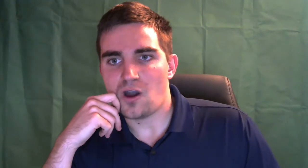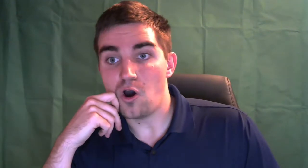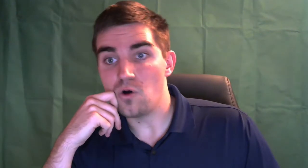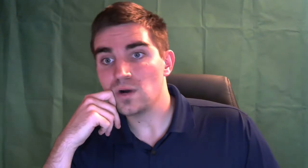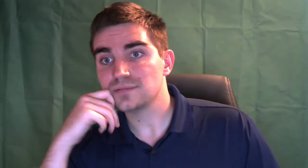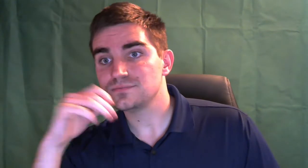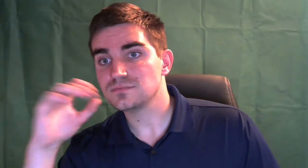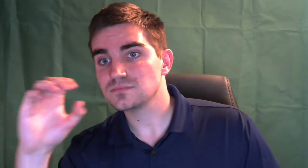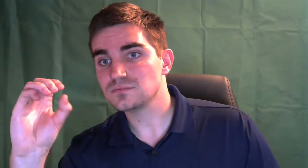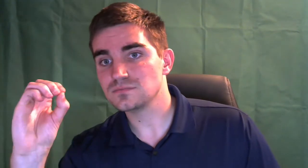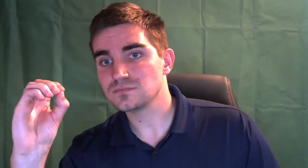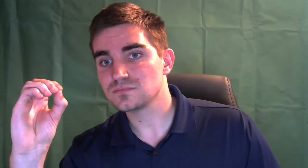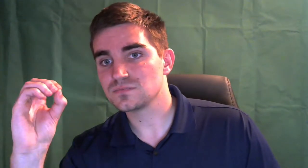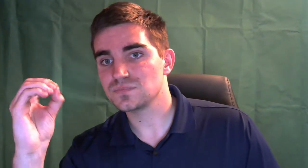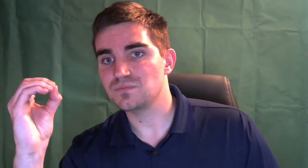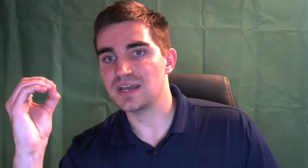O, make it home.